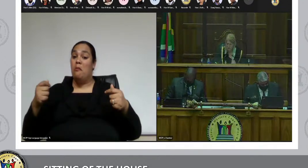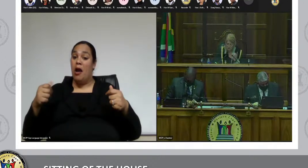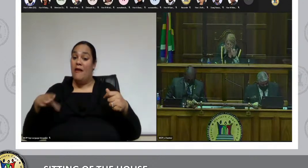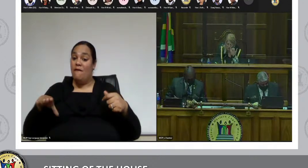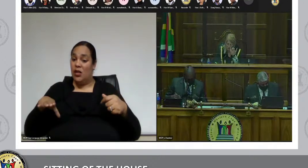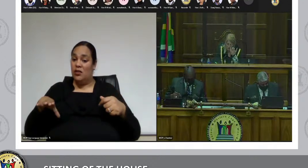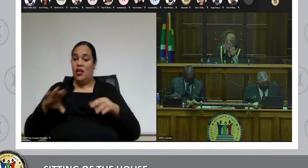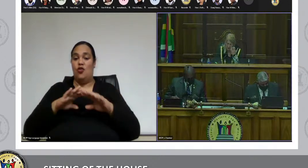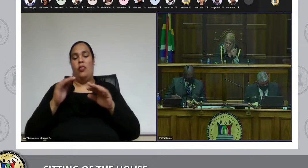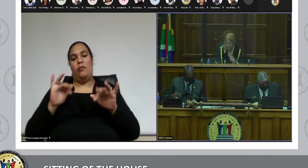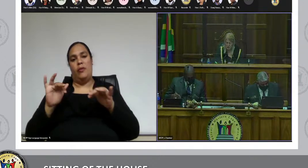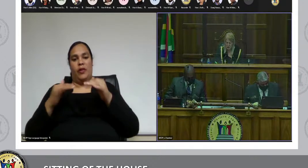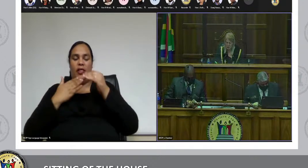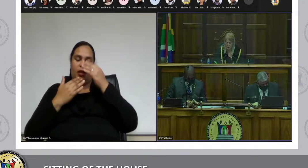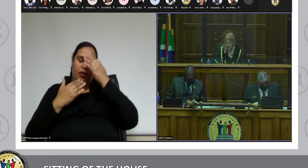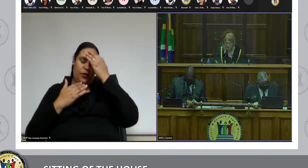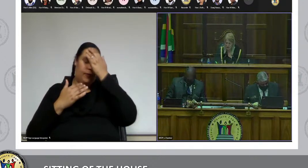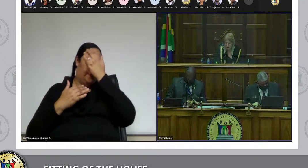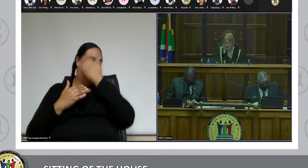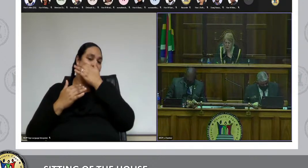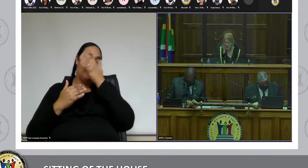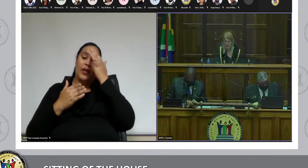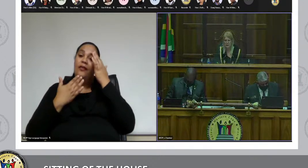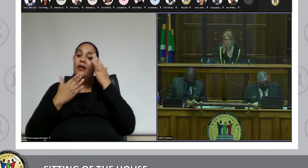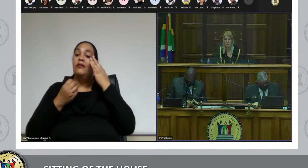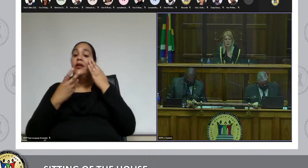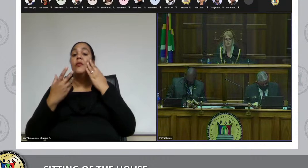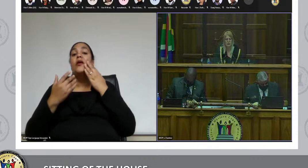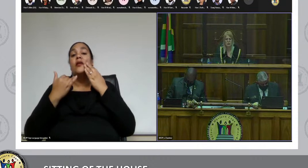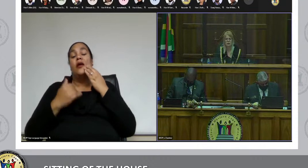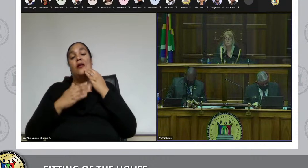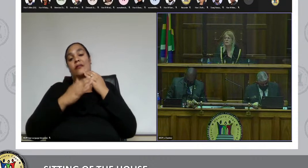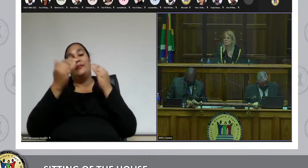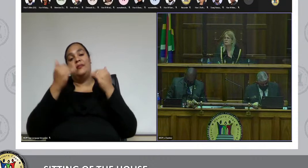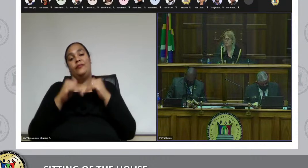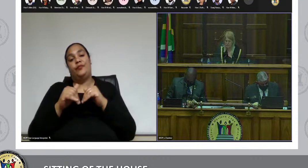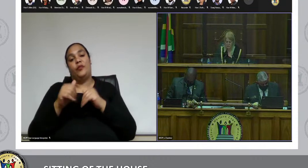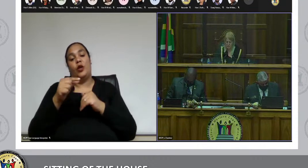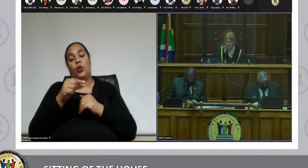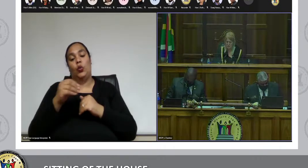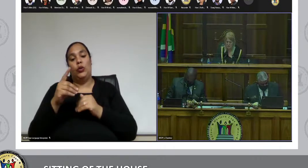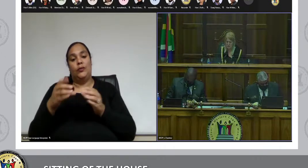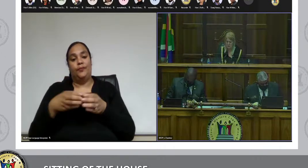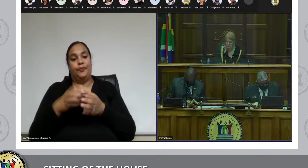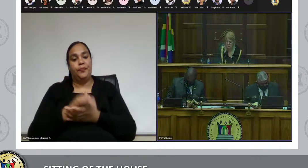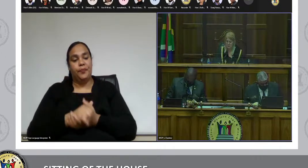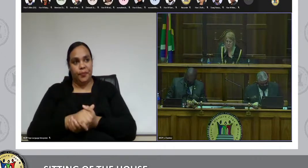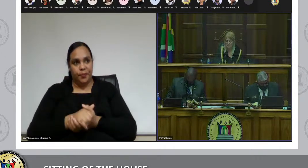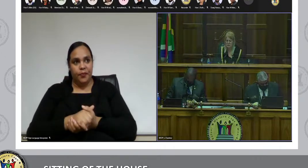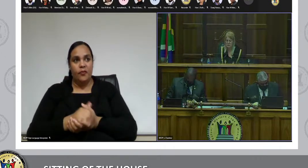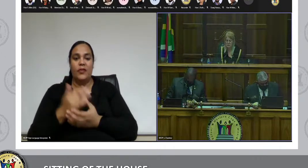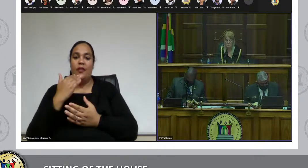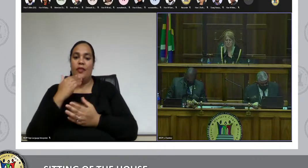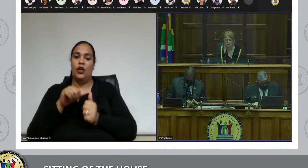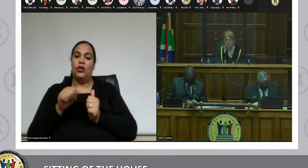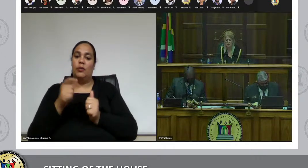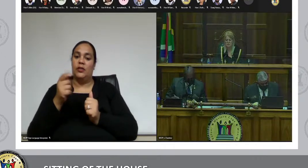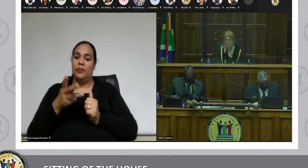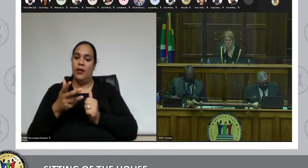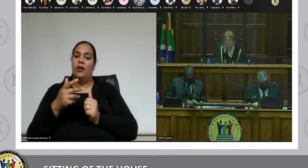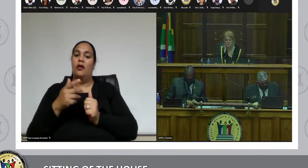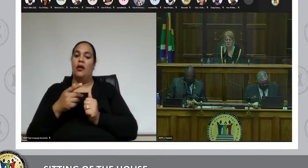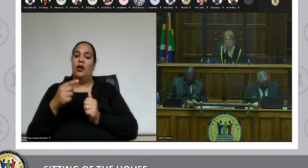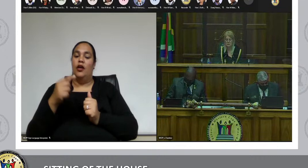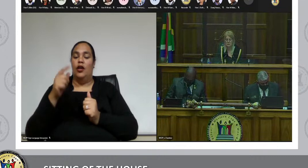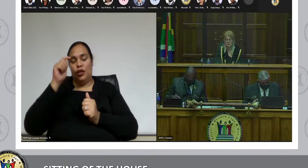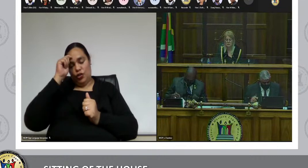people. Thank you very much, Honourable Allen. I now move over to Good. Thank you, Deputy Speaker. Deputy Speaker,